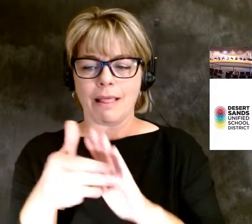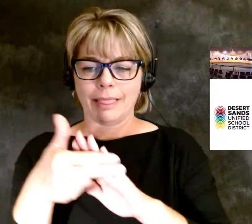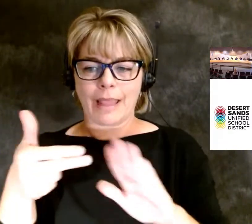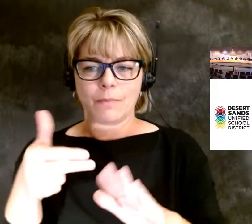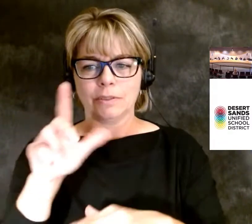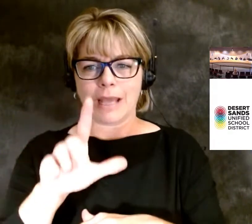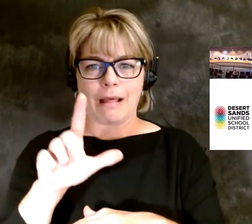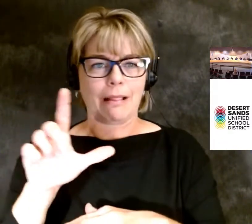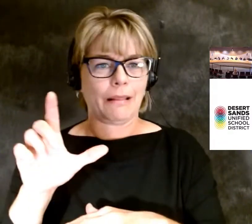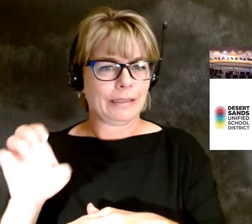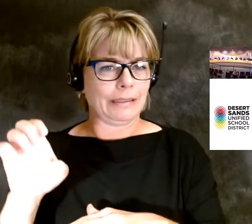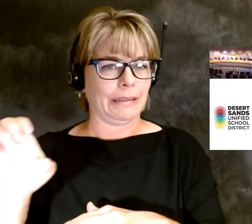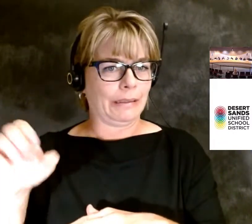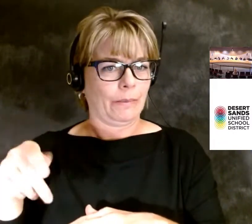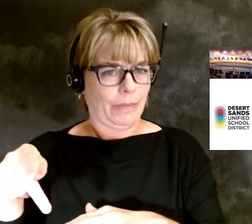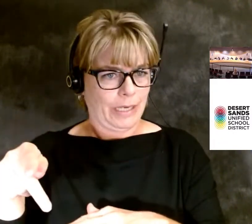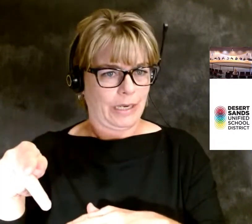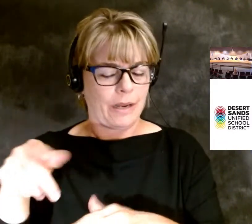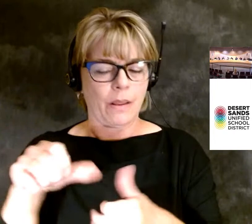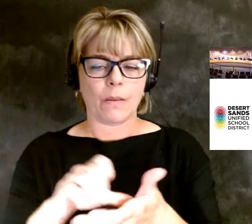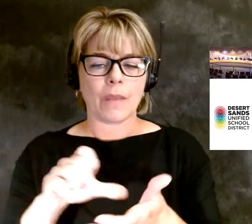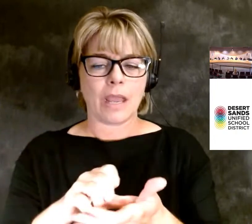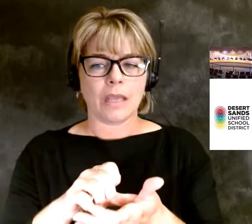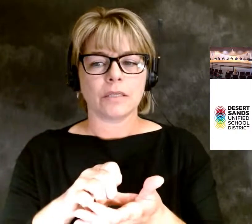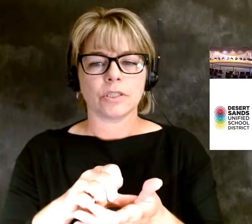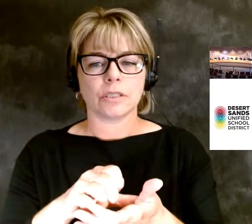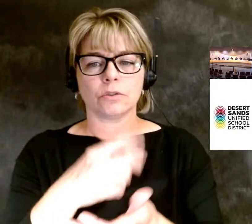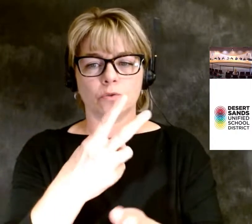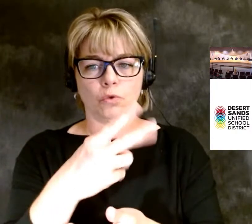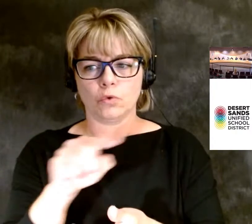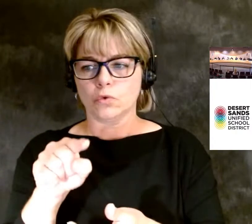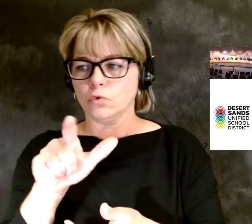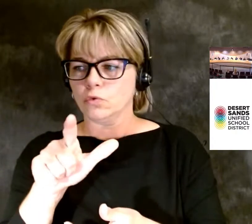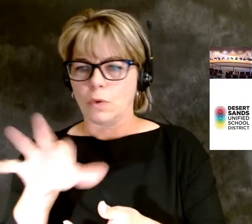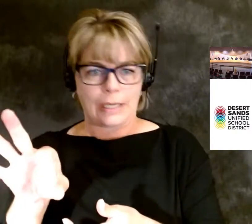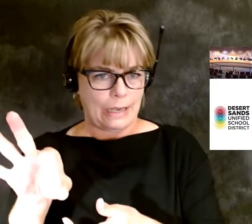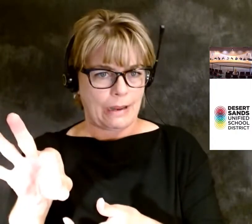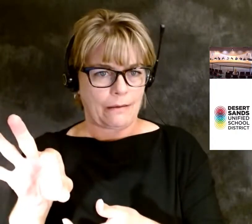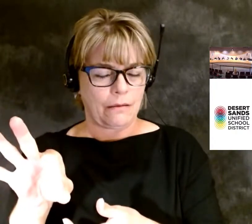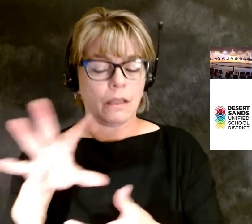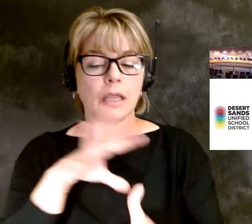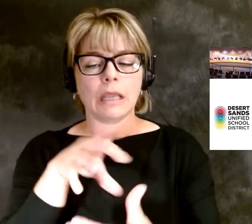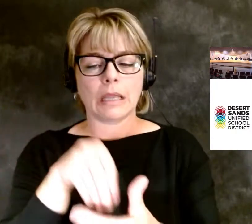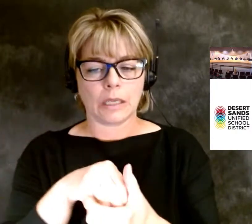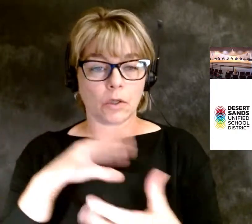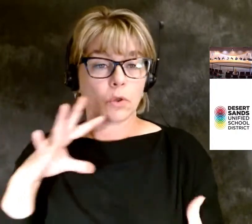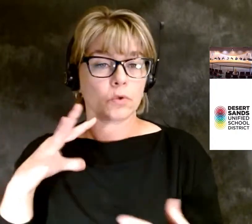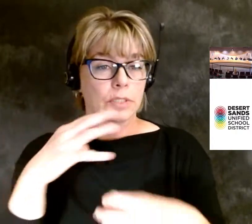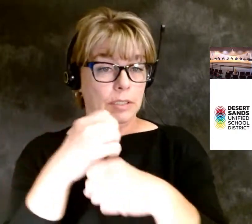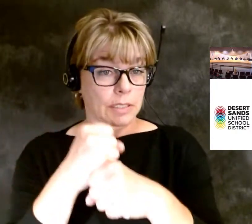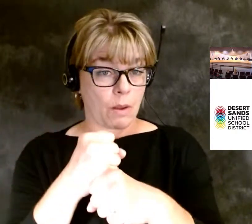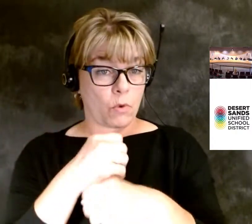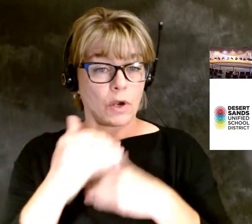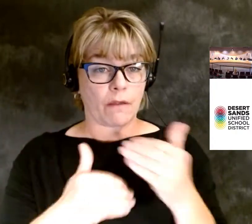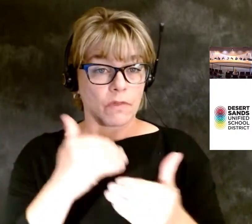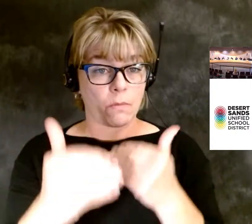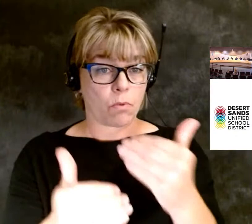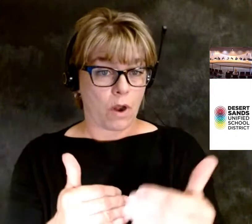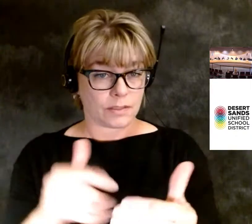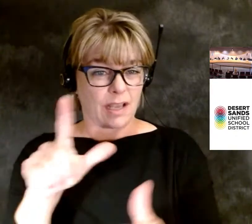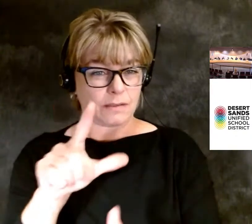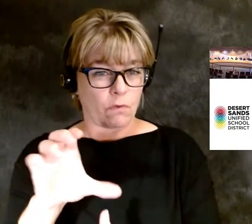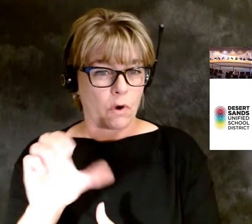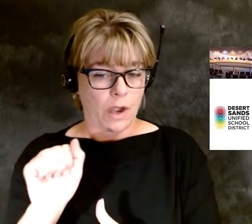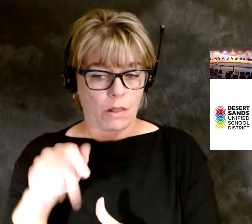pages 22 to 29. It includes summaries of the process and aspects of the LCAP that were influenced by